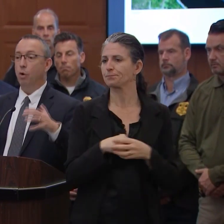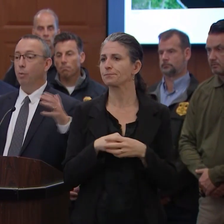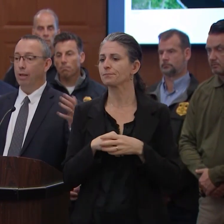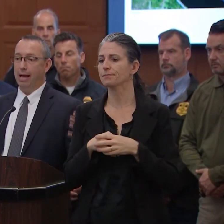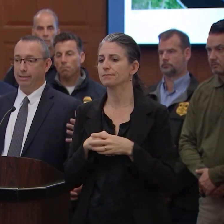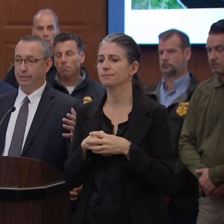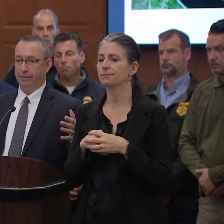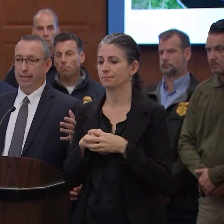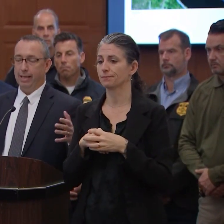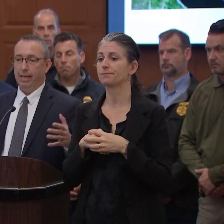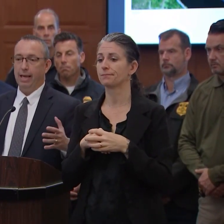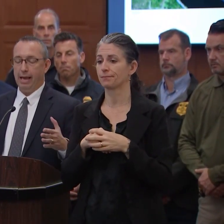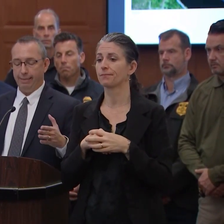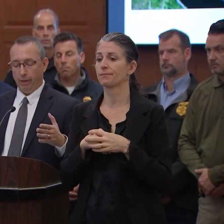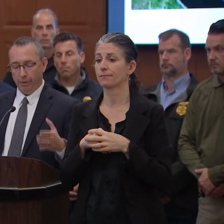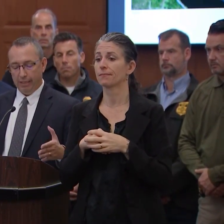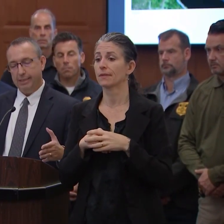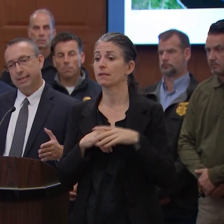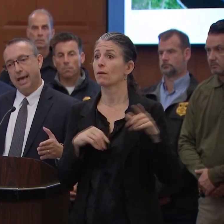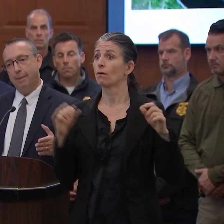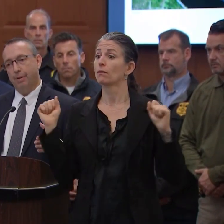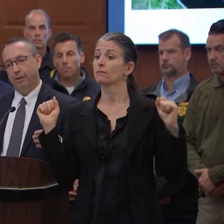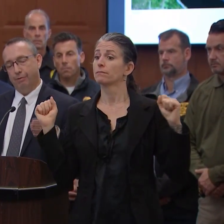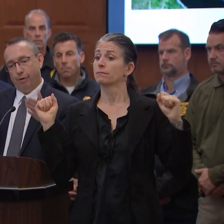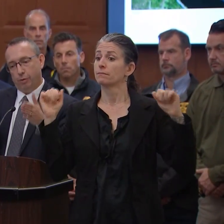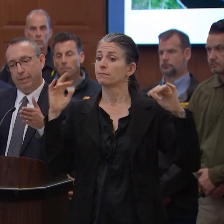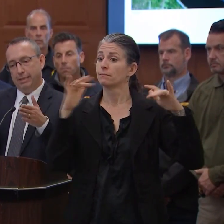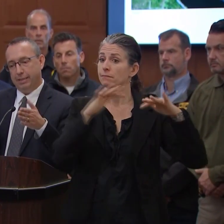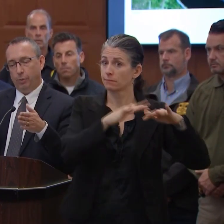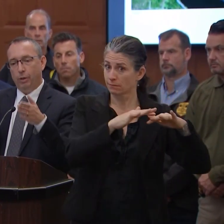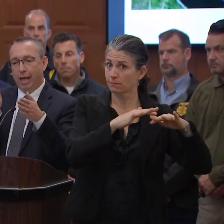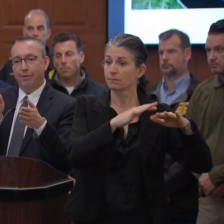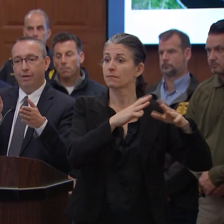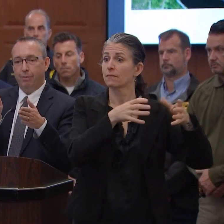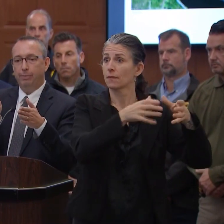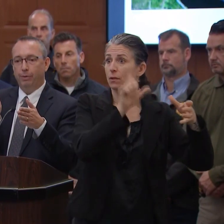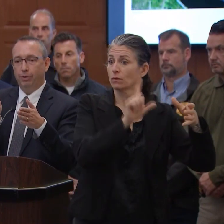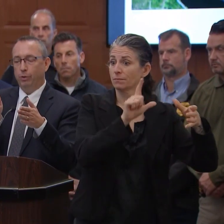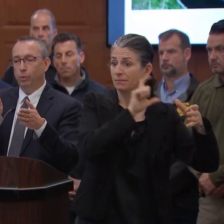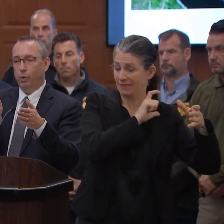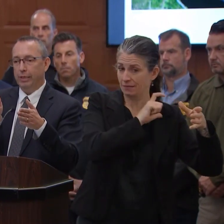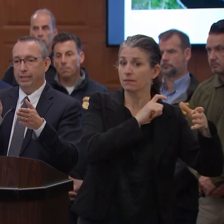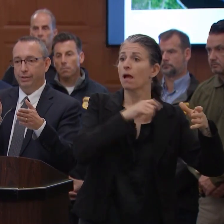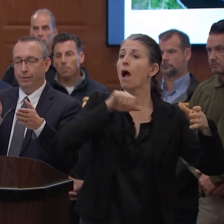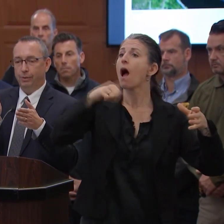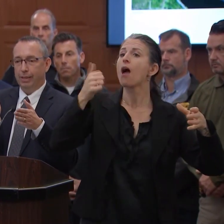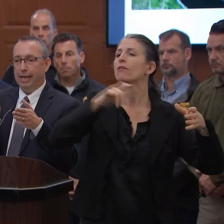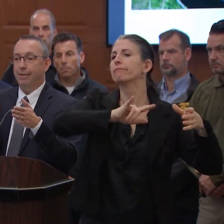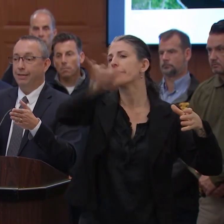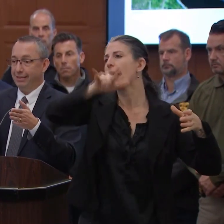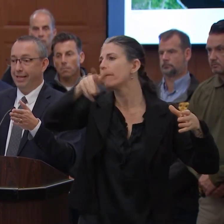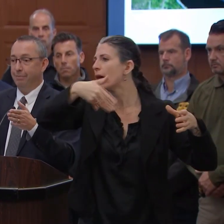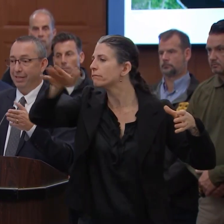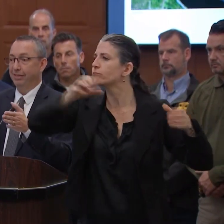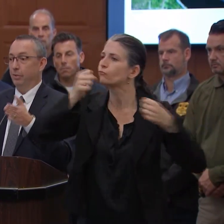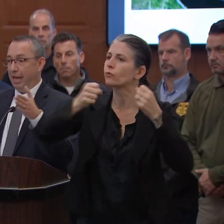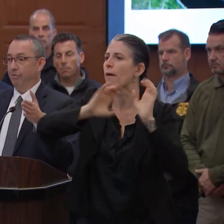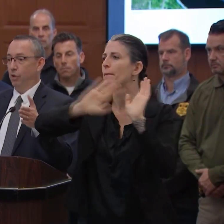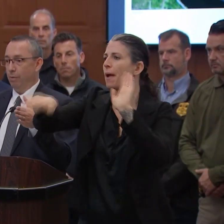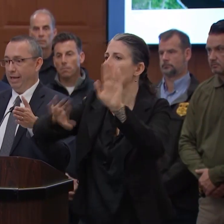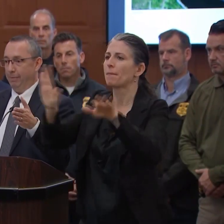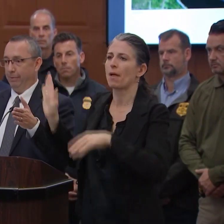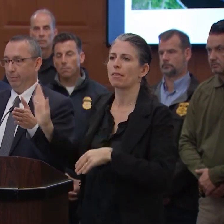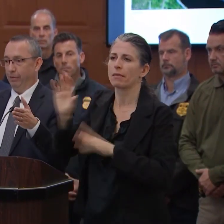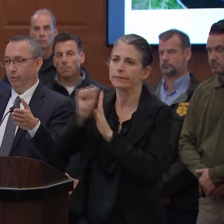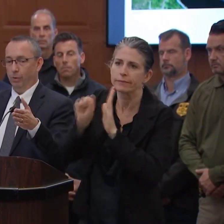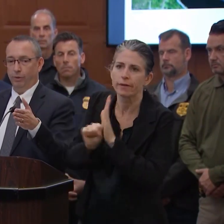of demobilize. I think when these things happen, the first piece is we don't have enough people to do the work we need to do. And then the second piece is we have